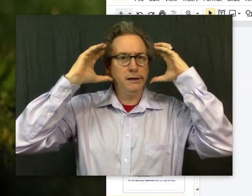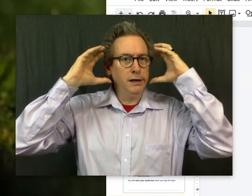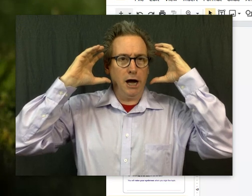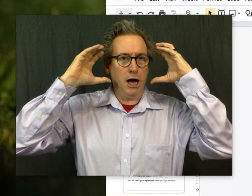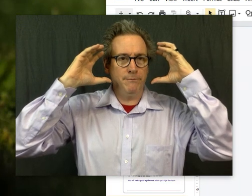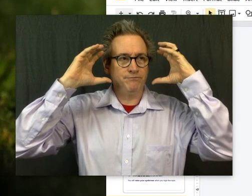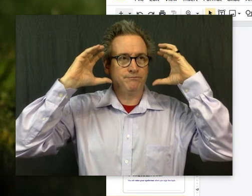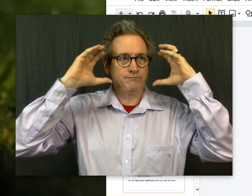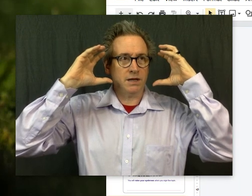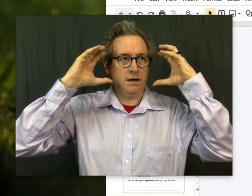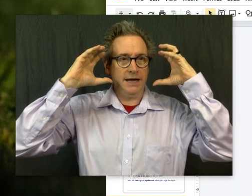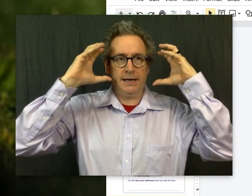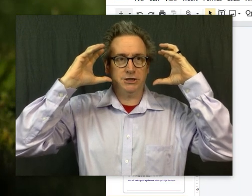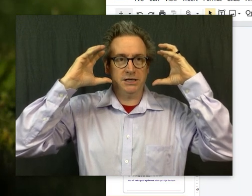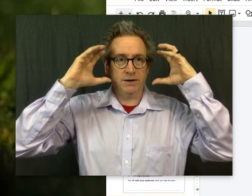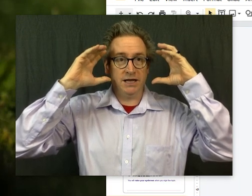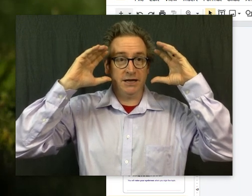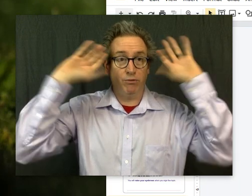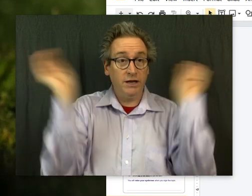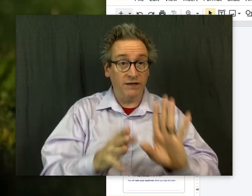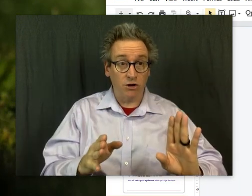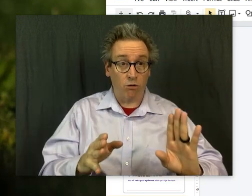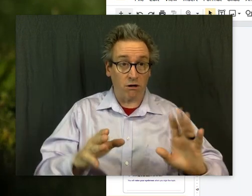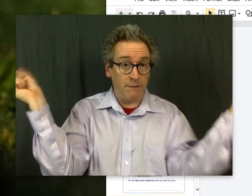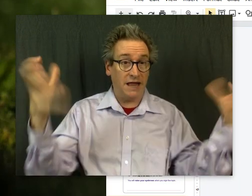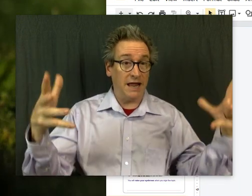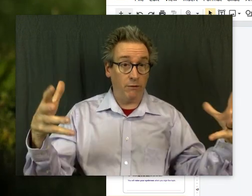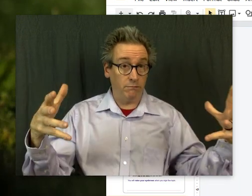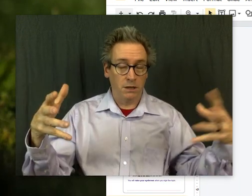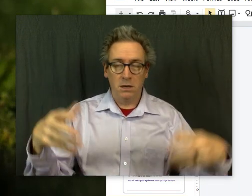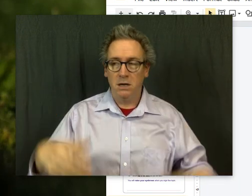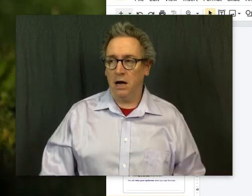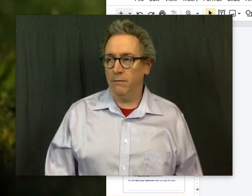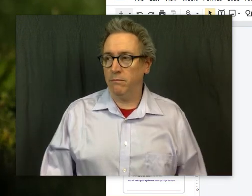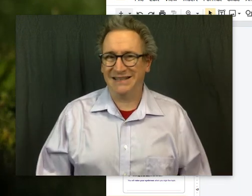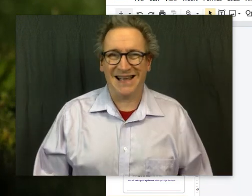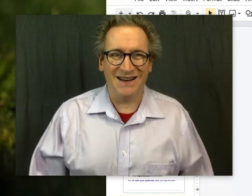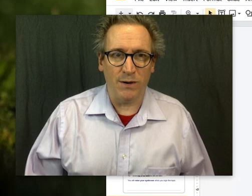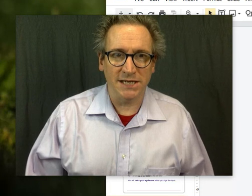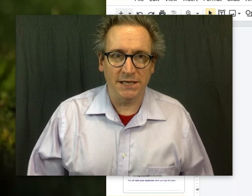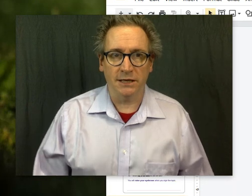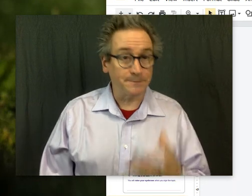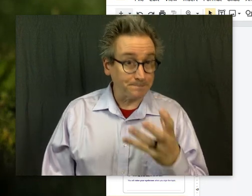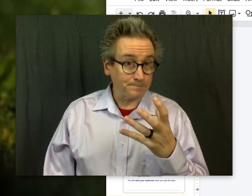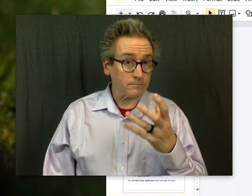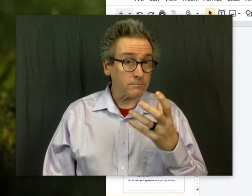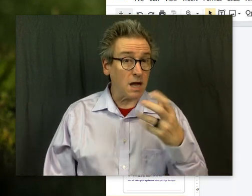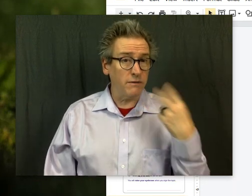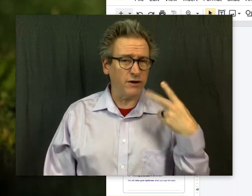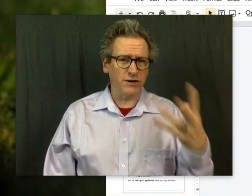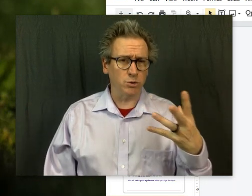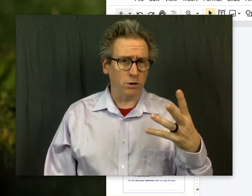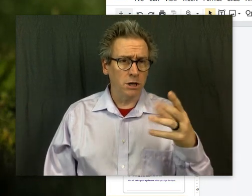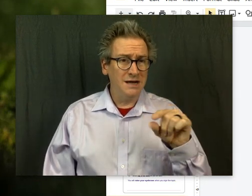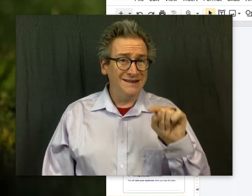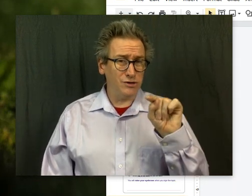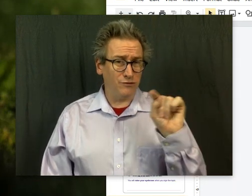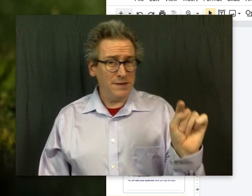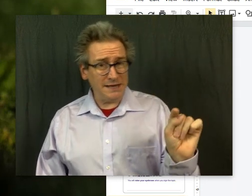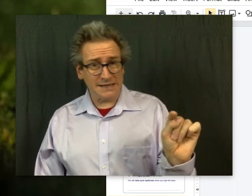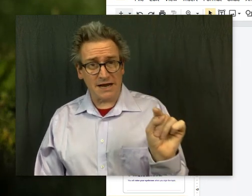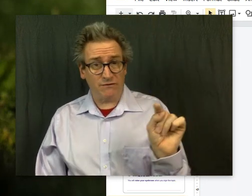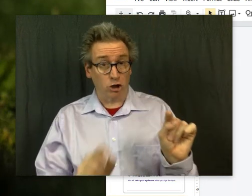brain, ADHD, so I like putting things in order and then playing with them. That's kind of how I see things, very visual.